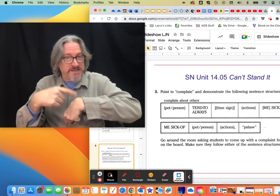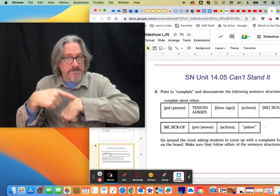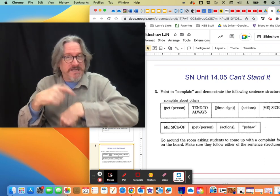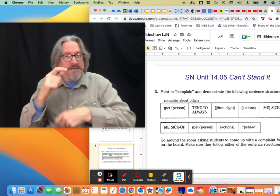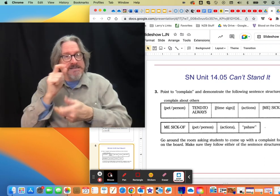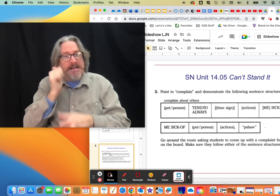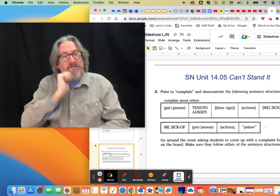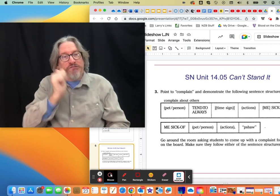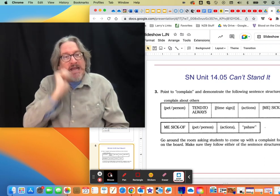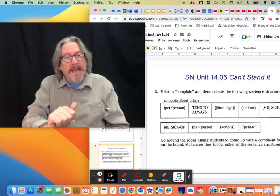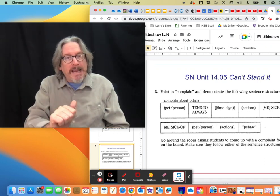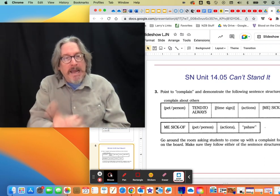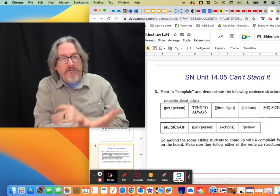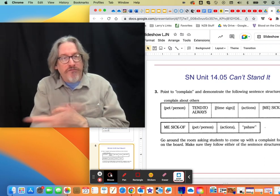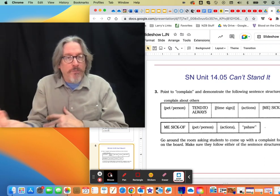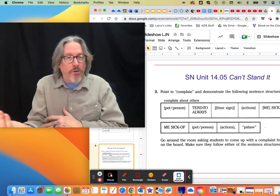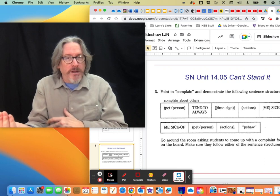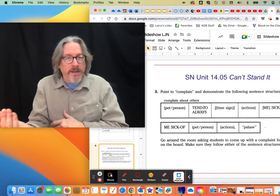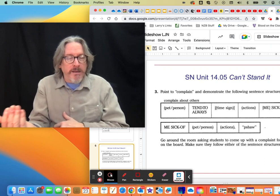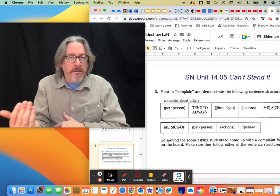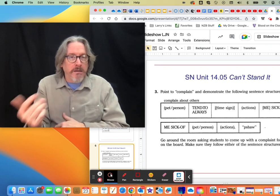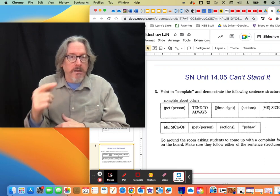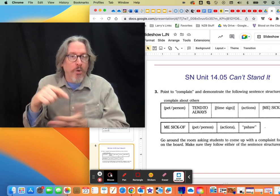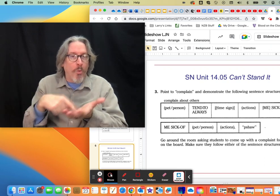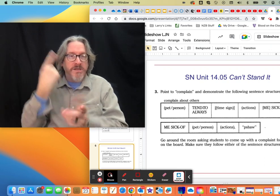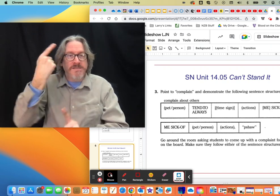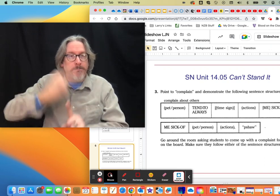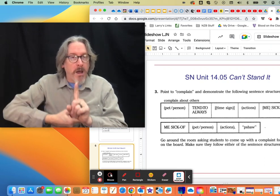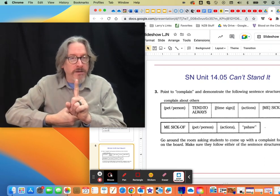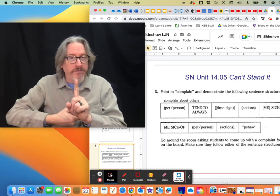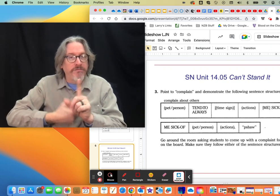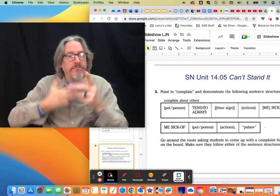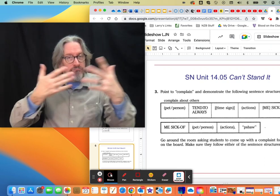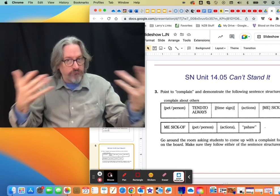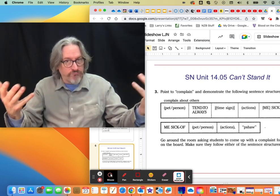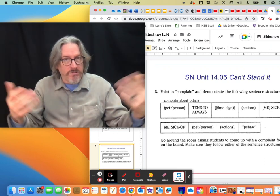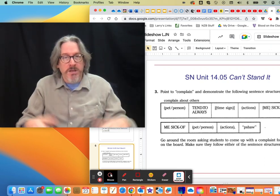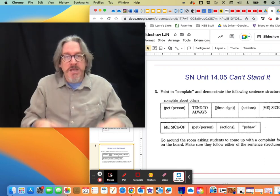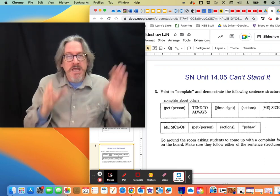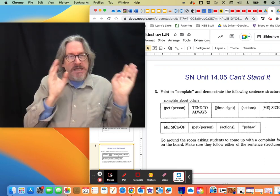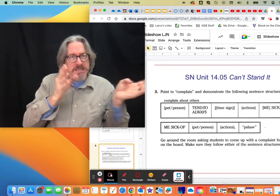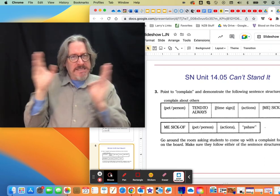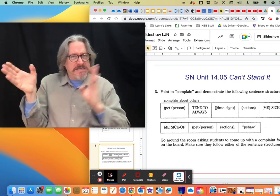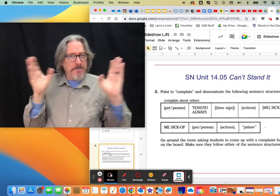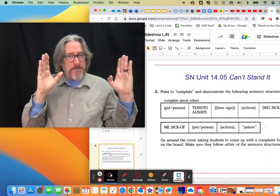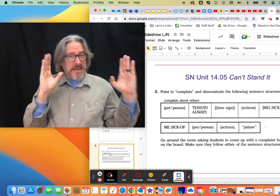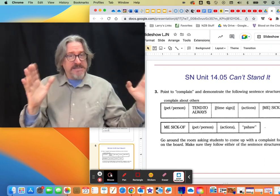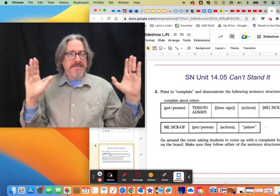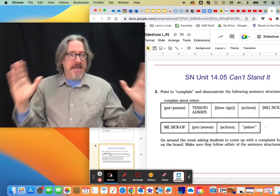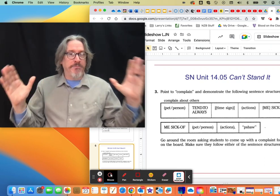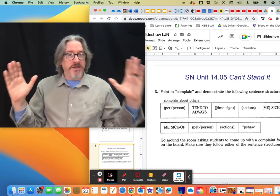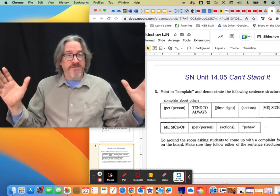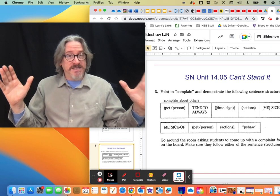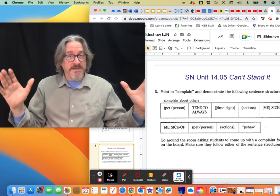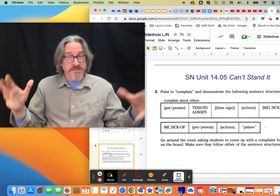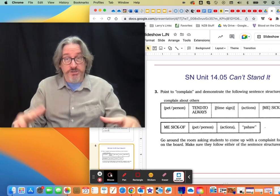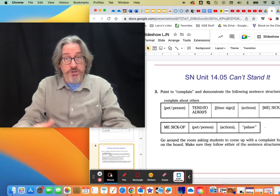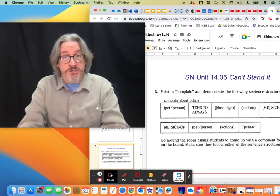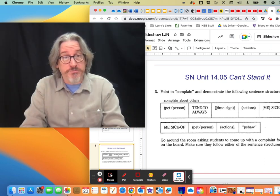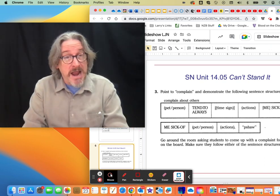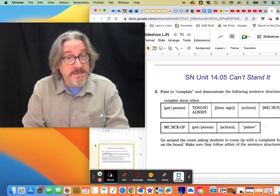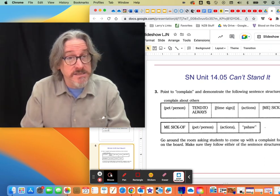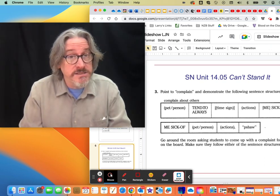Whatever the time sign is, every day, every morning, once a month. This is a basic template of a